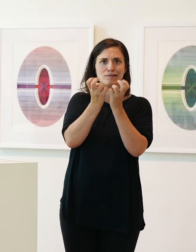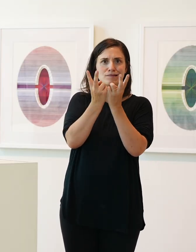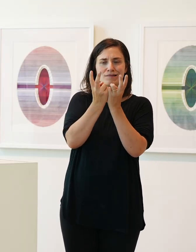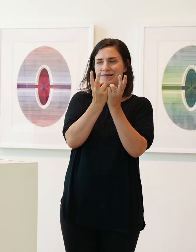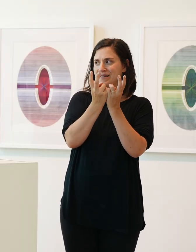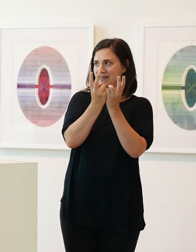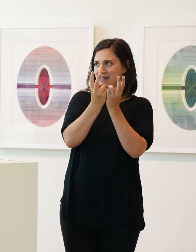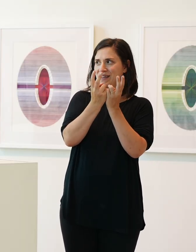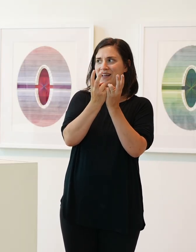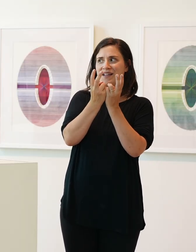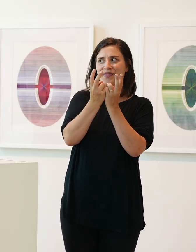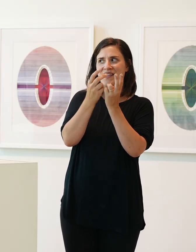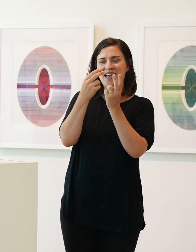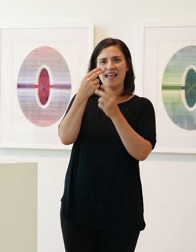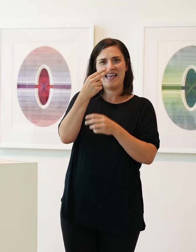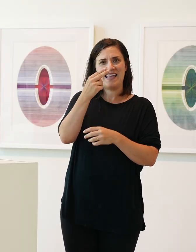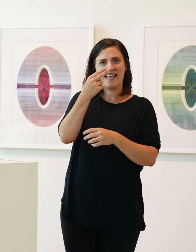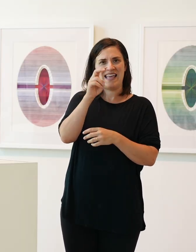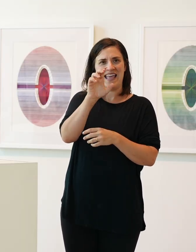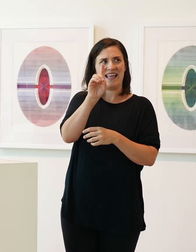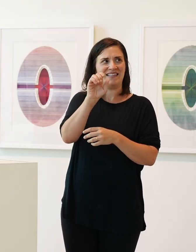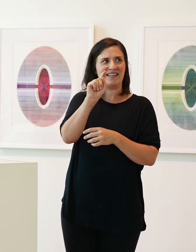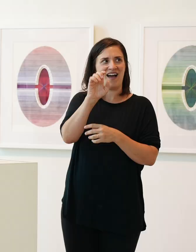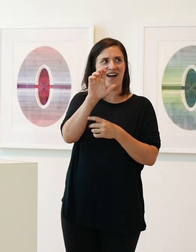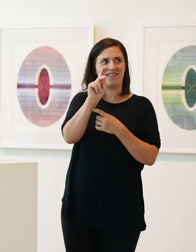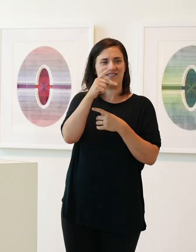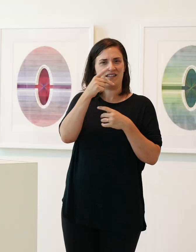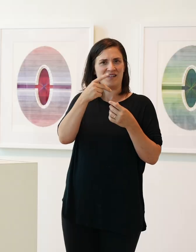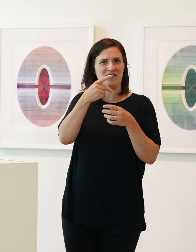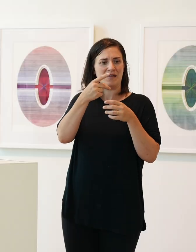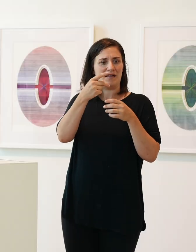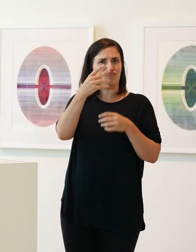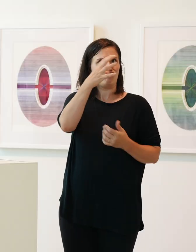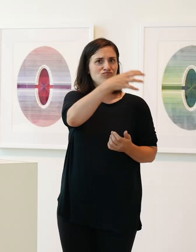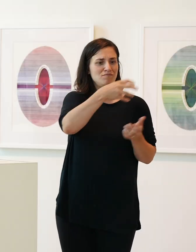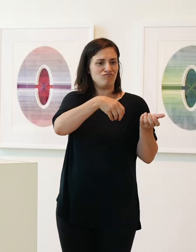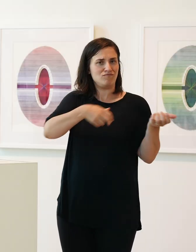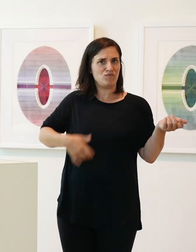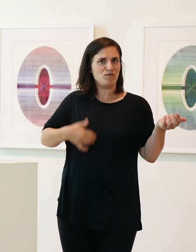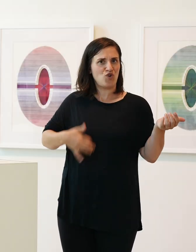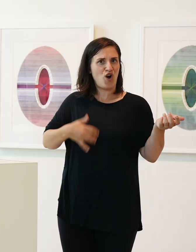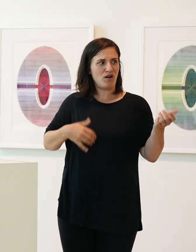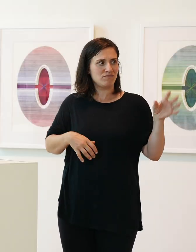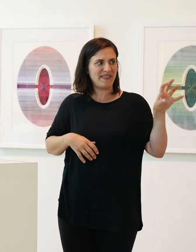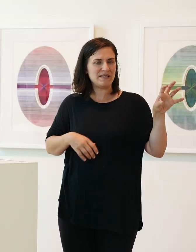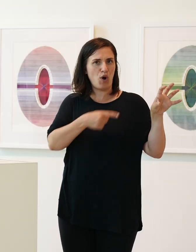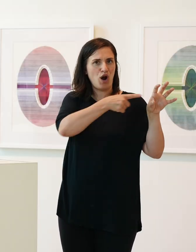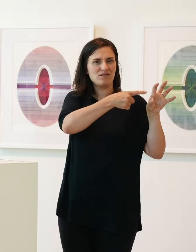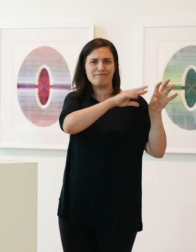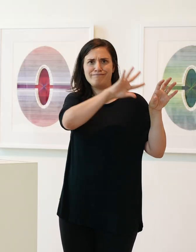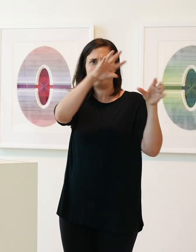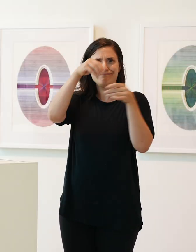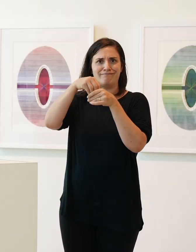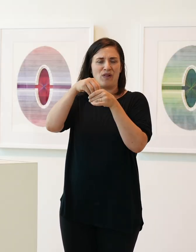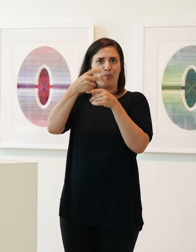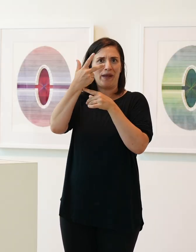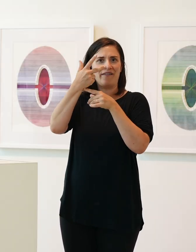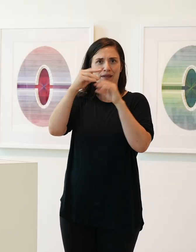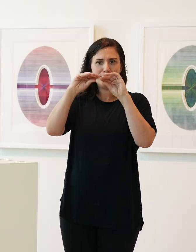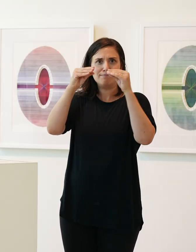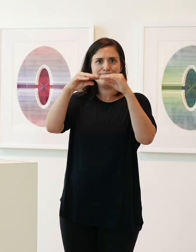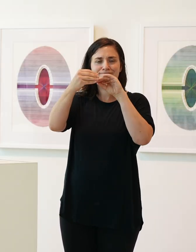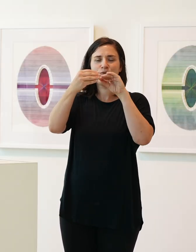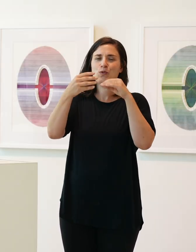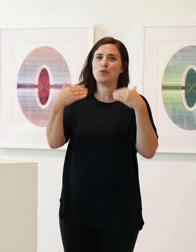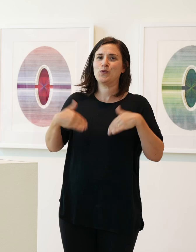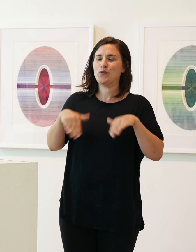time in that than anything else. But I mean, it roughed out pretty quickly, and then it took probably